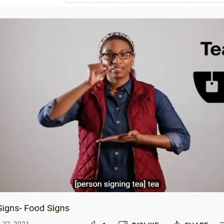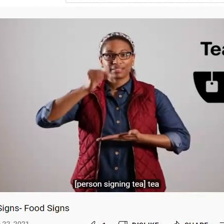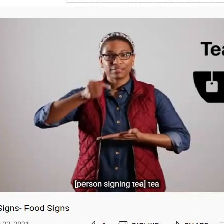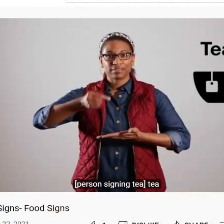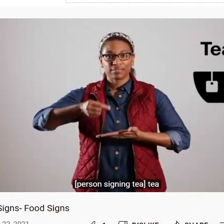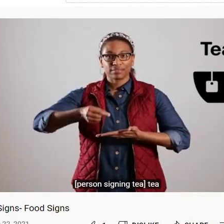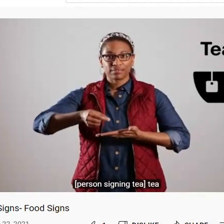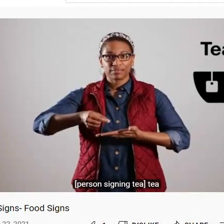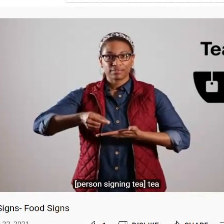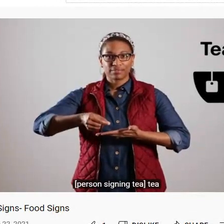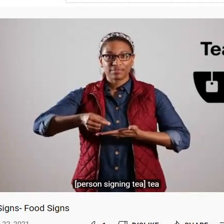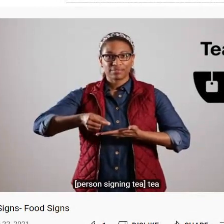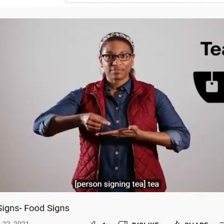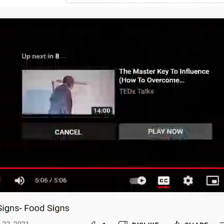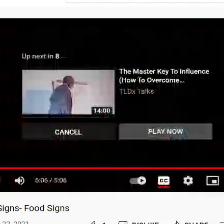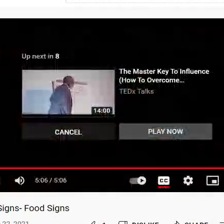tea.